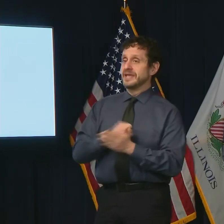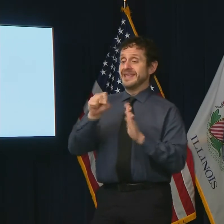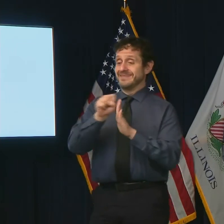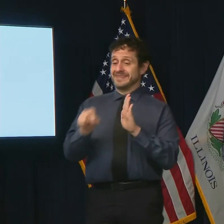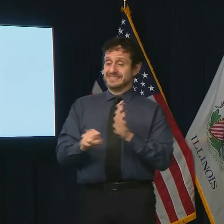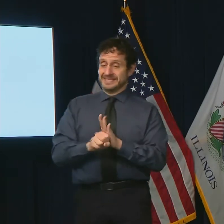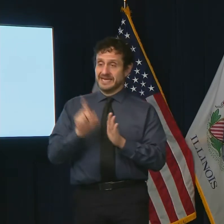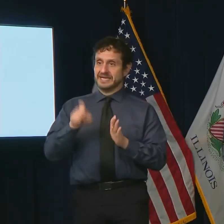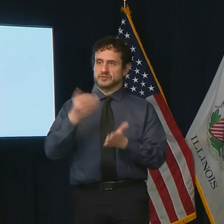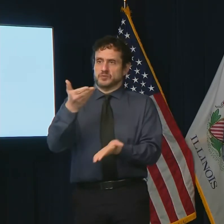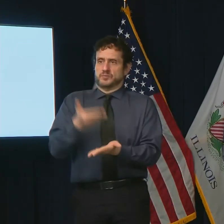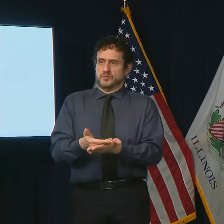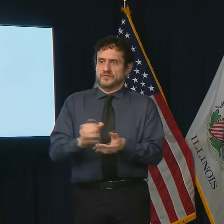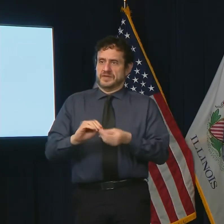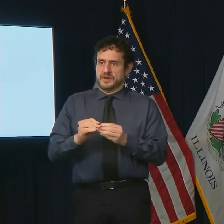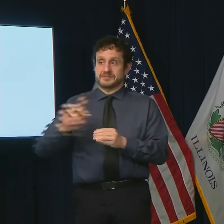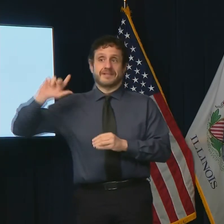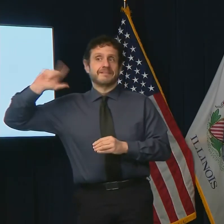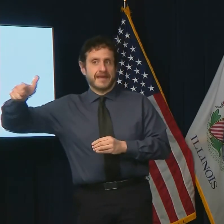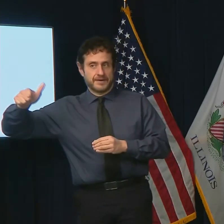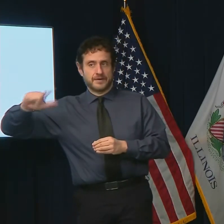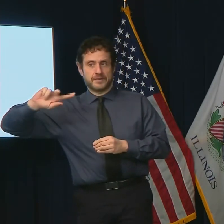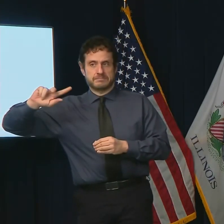those numbers on the back end.